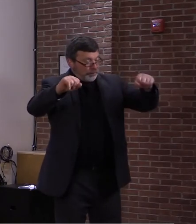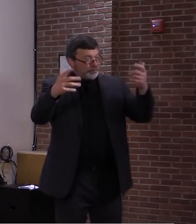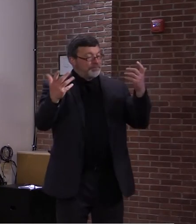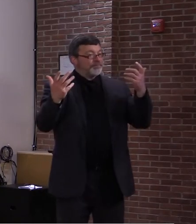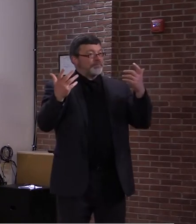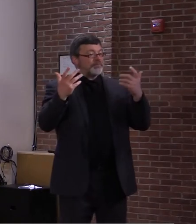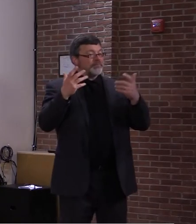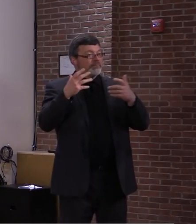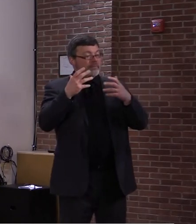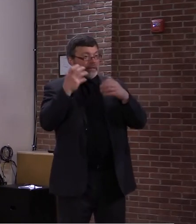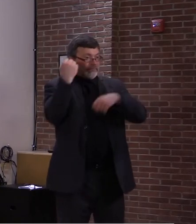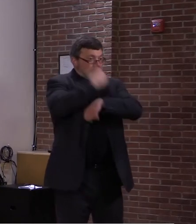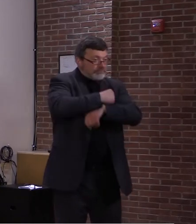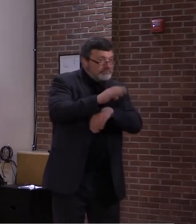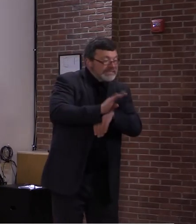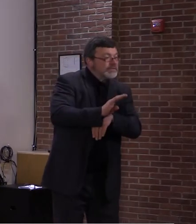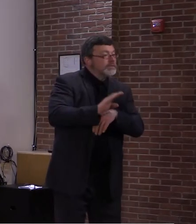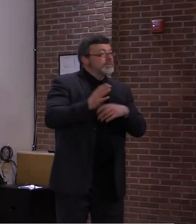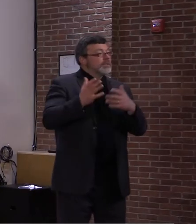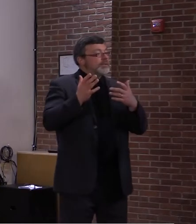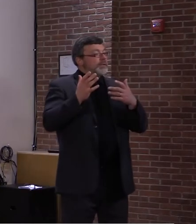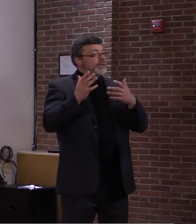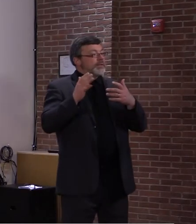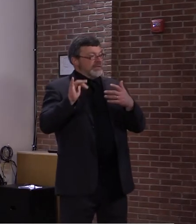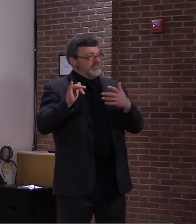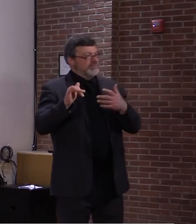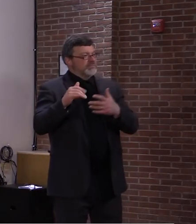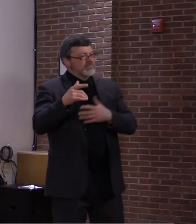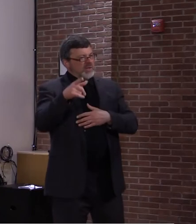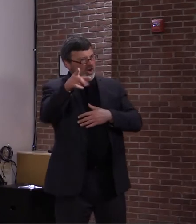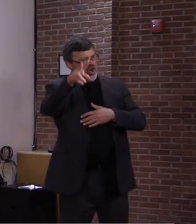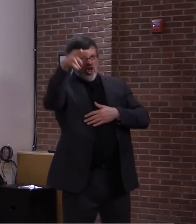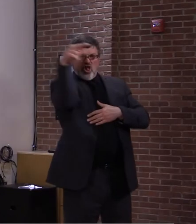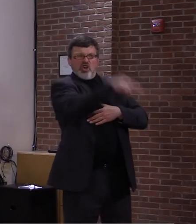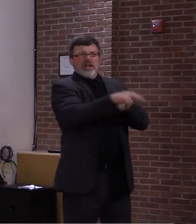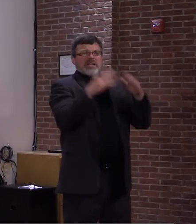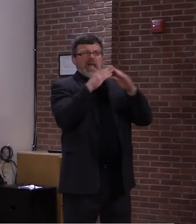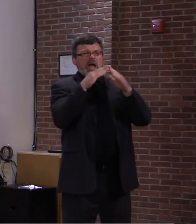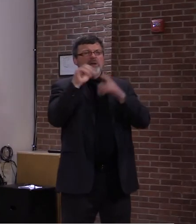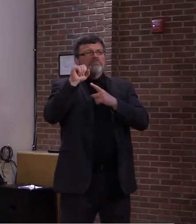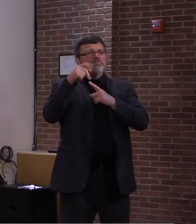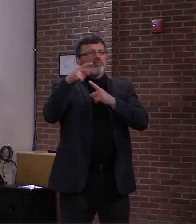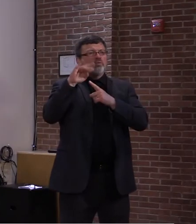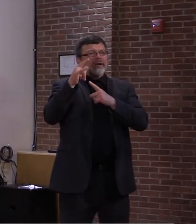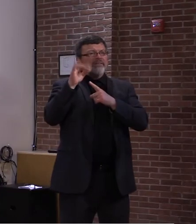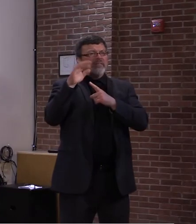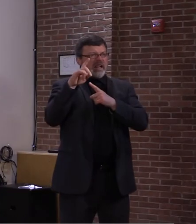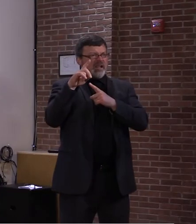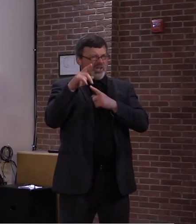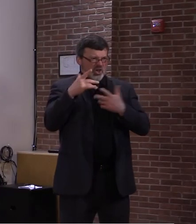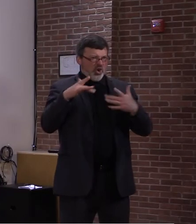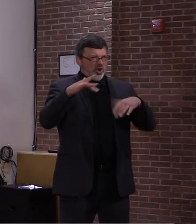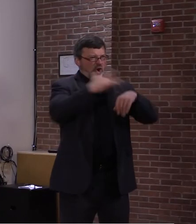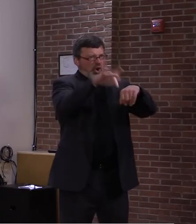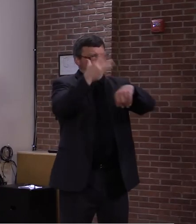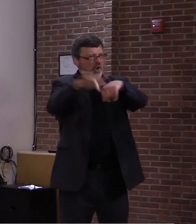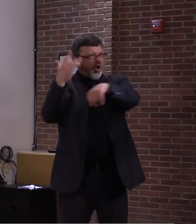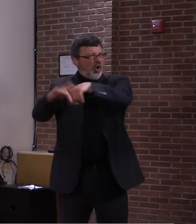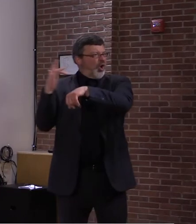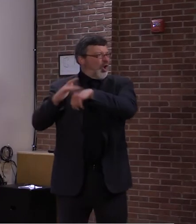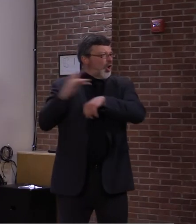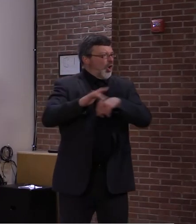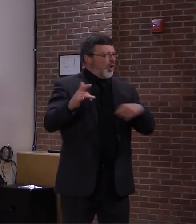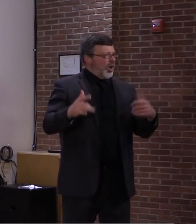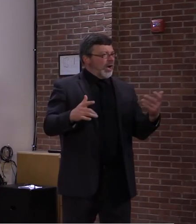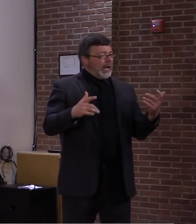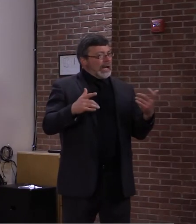Go take a drive through Springfield, and they've made some improvements over the last number of years, but again, just a